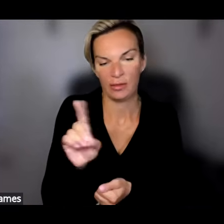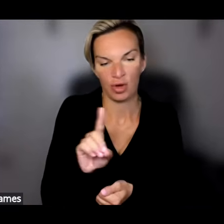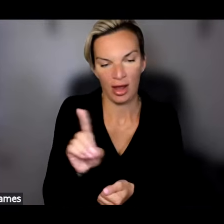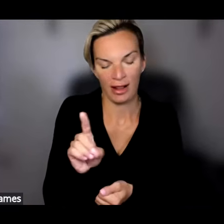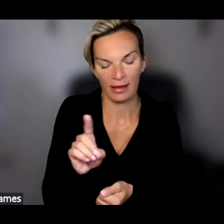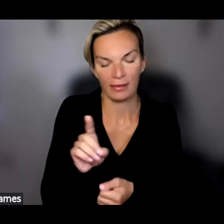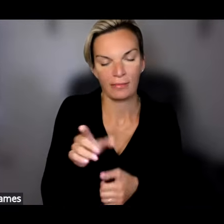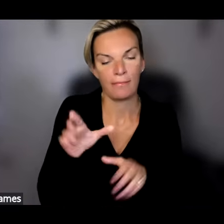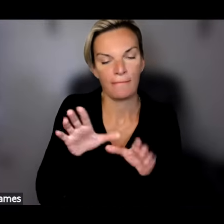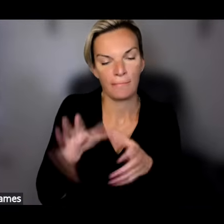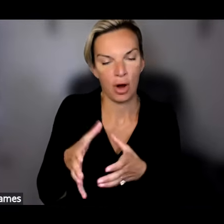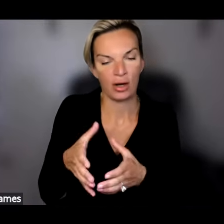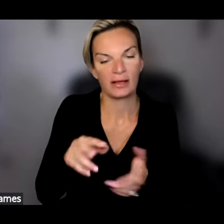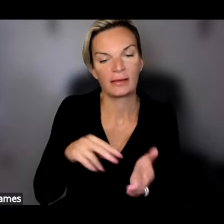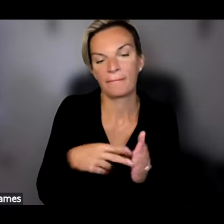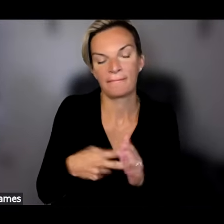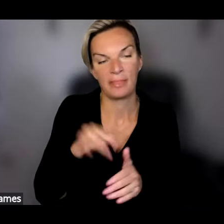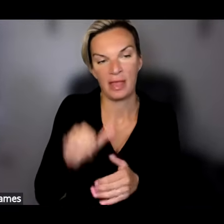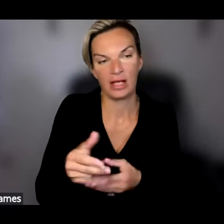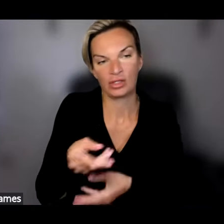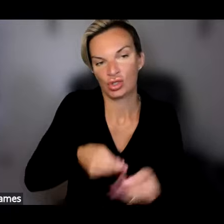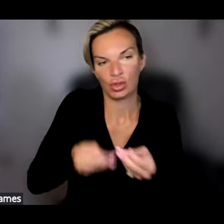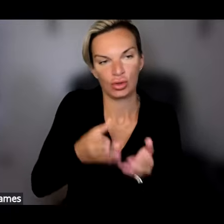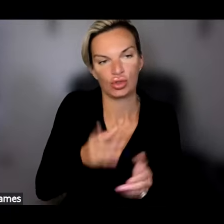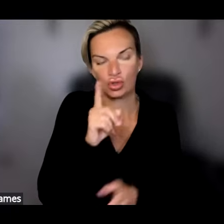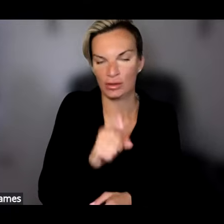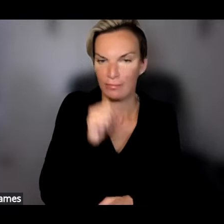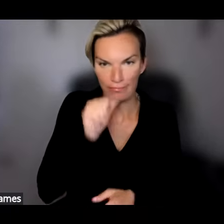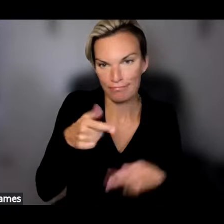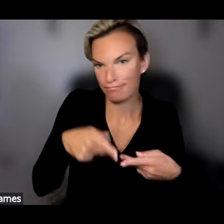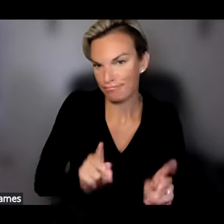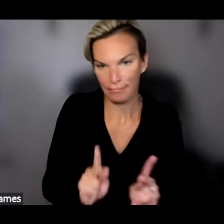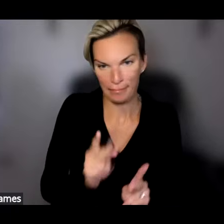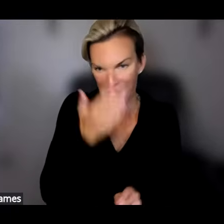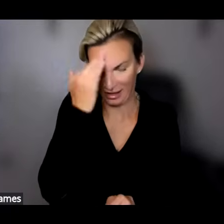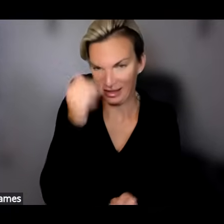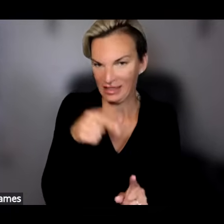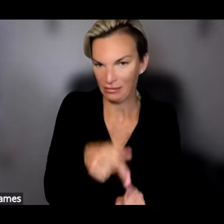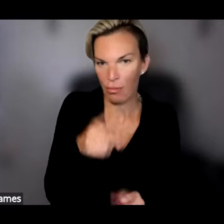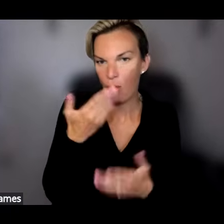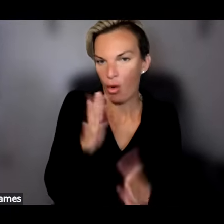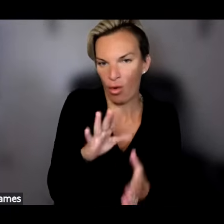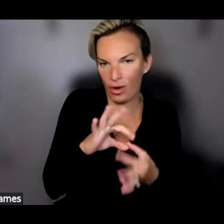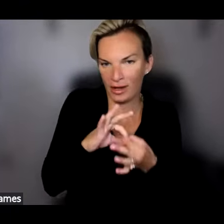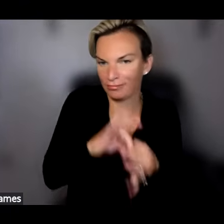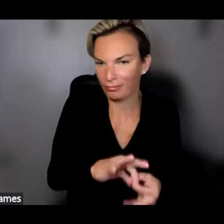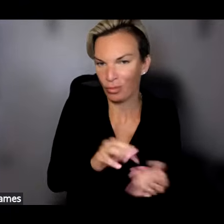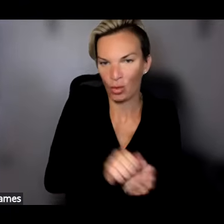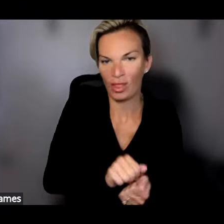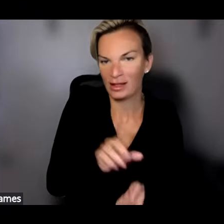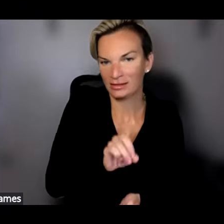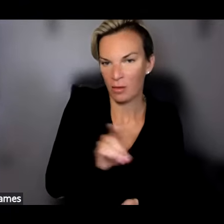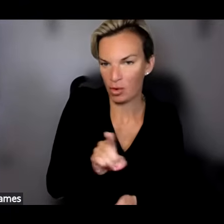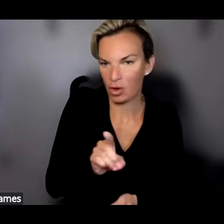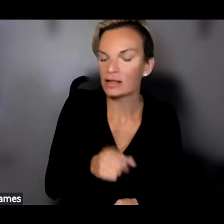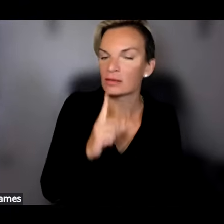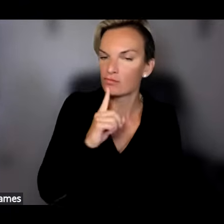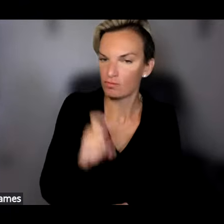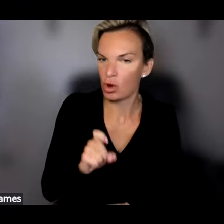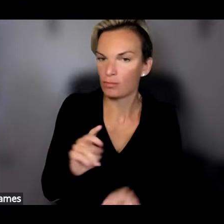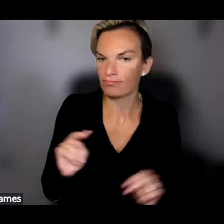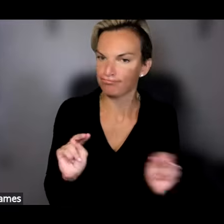be allowed to submit petitions essentially for this candidate. We did not identify